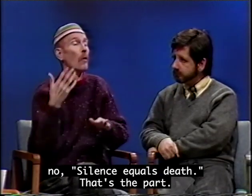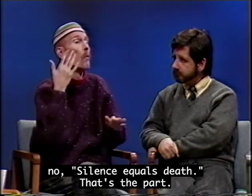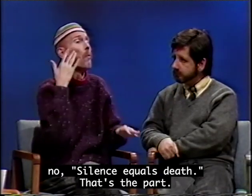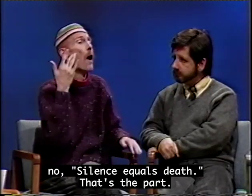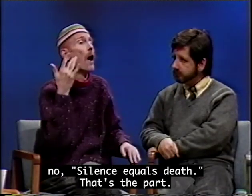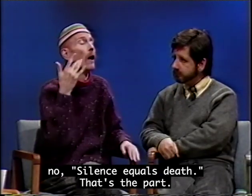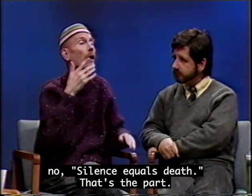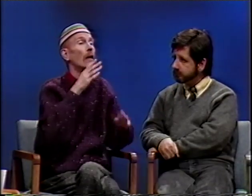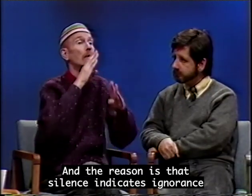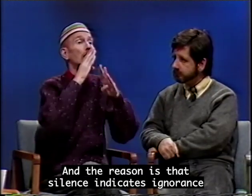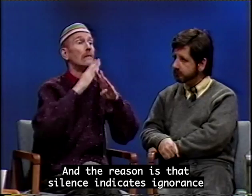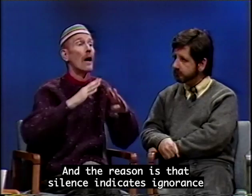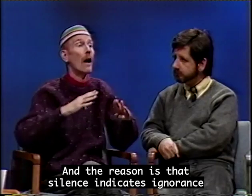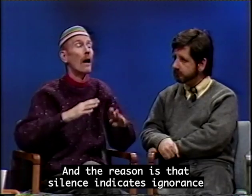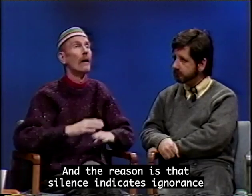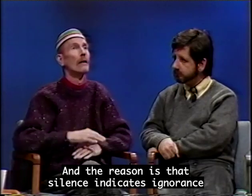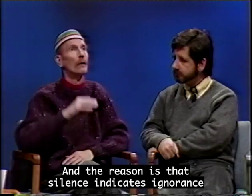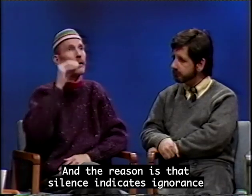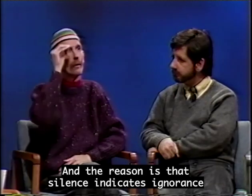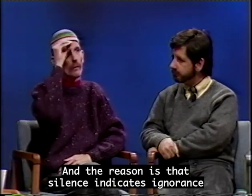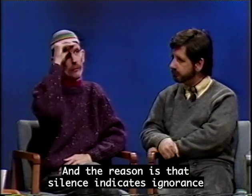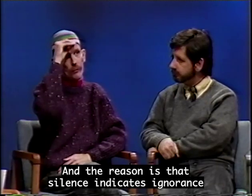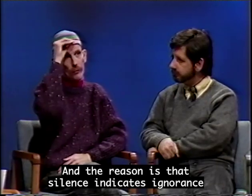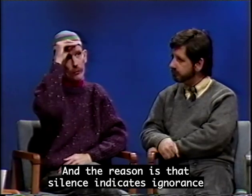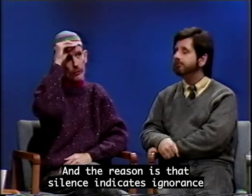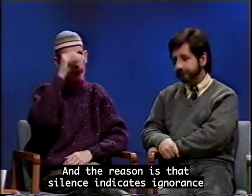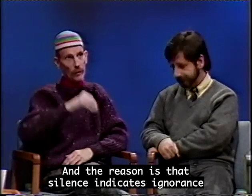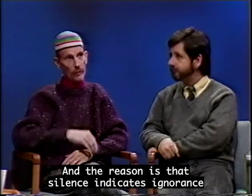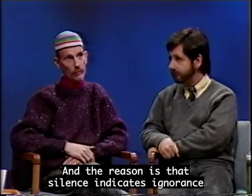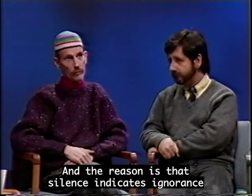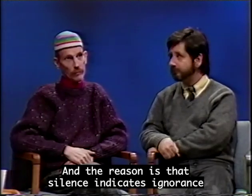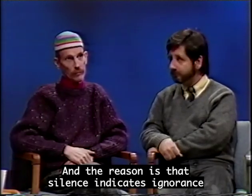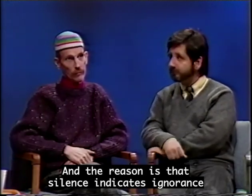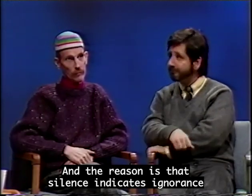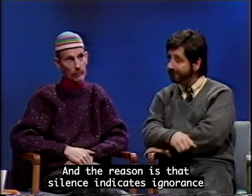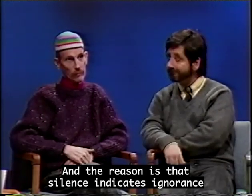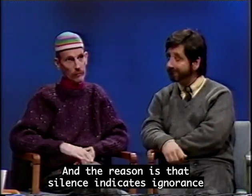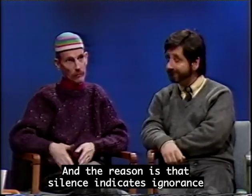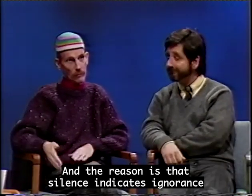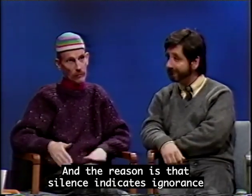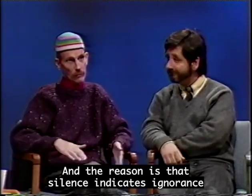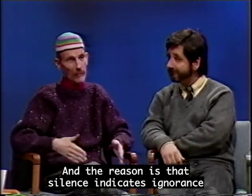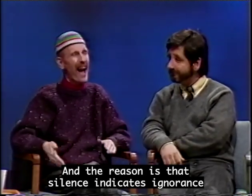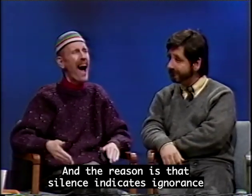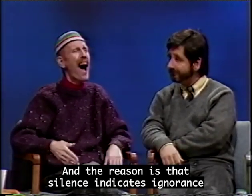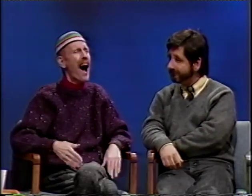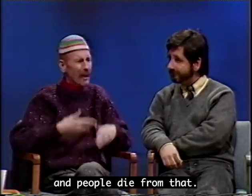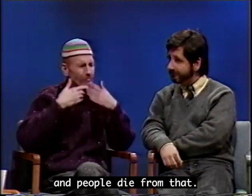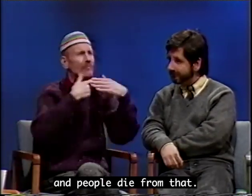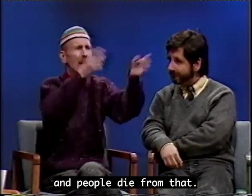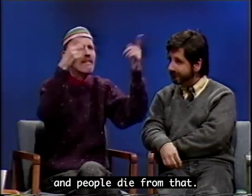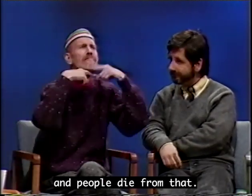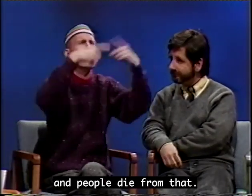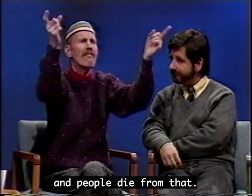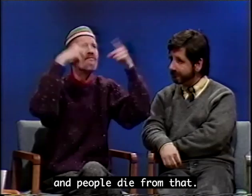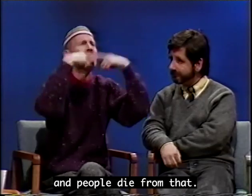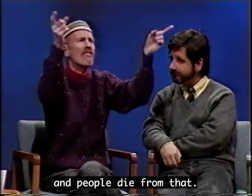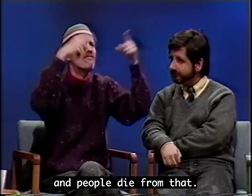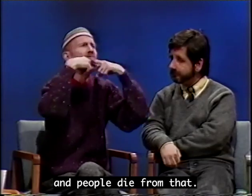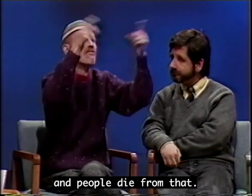That's the part. And the reason is that silence indicates ignorance. And people die from